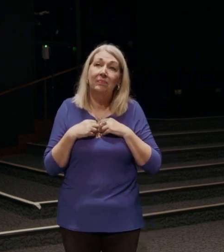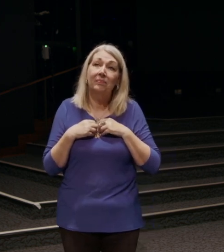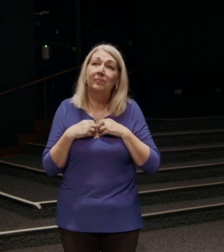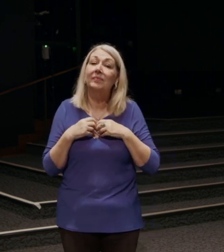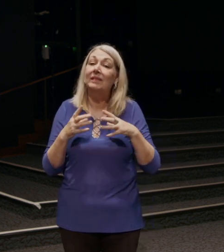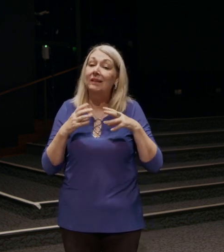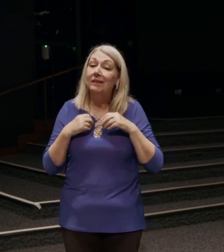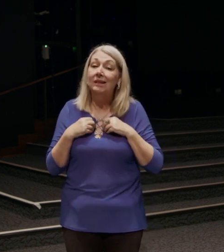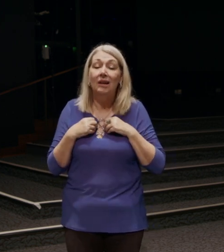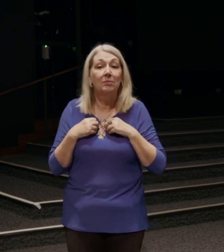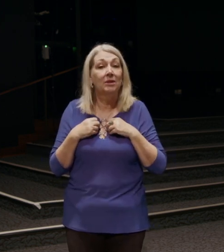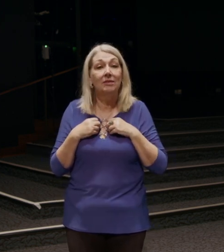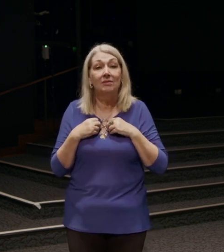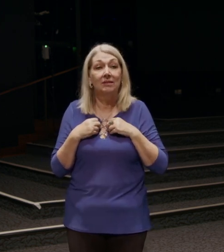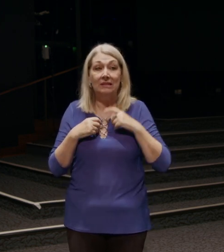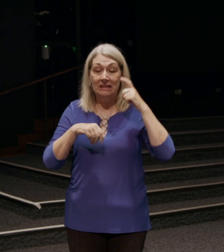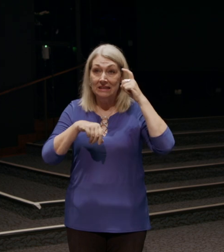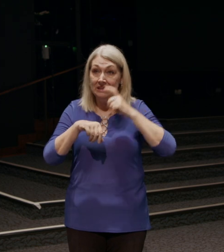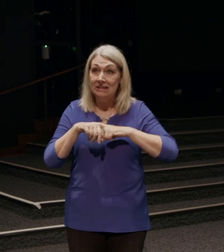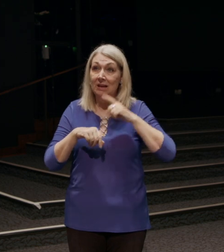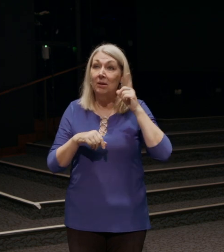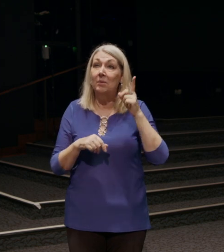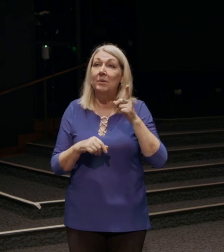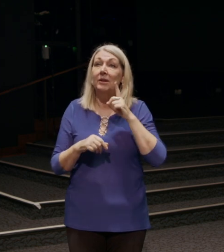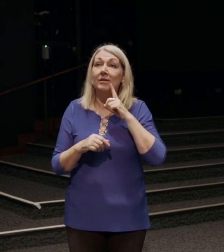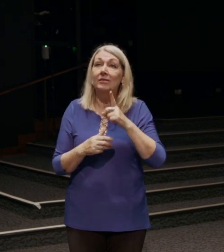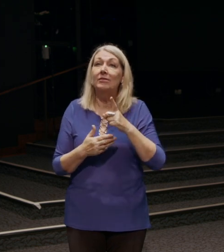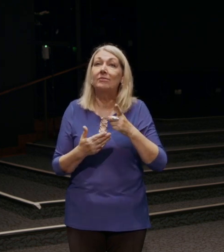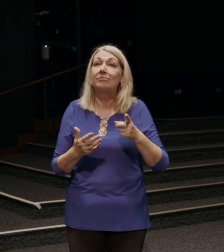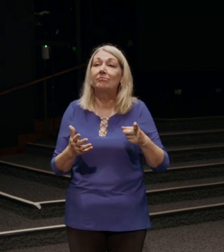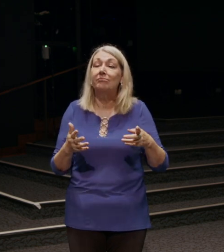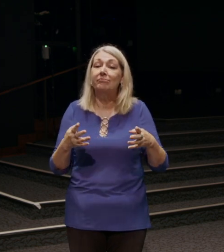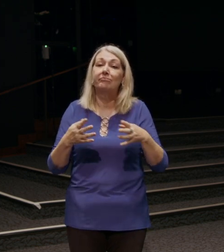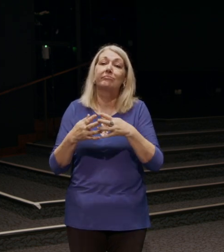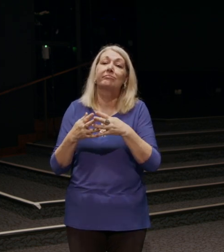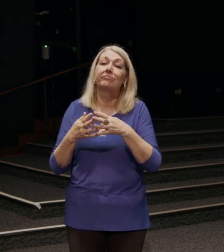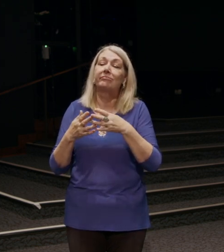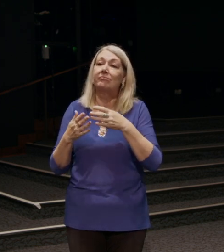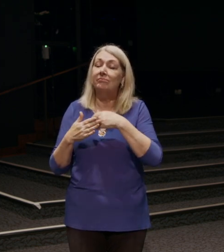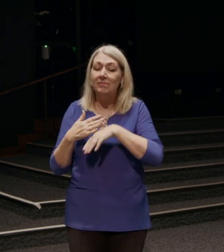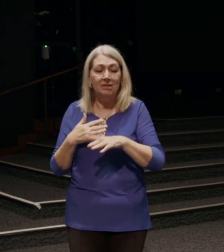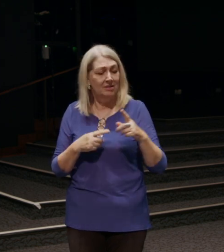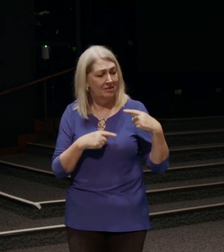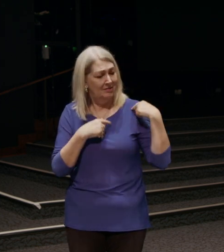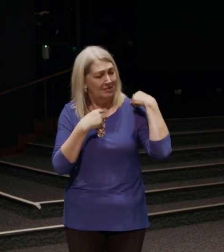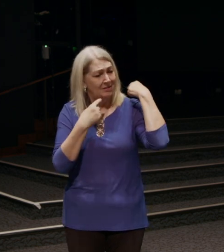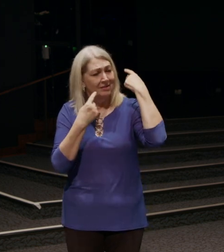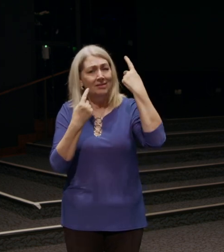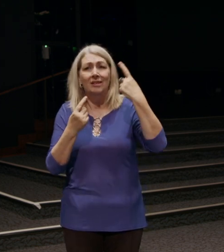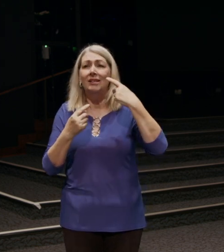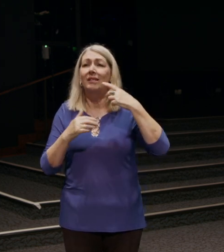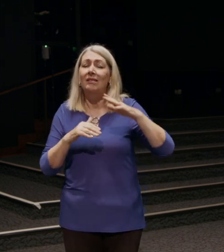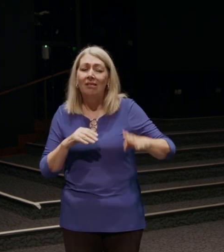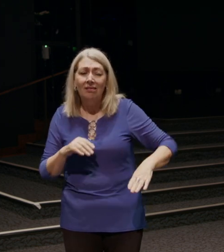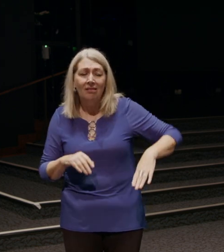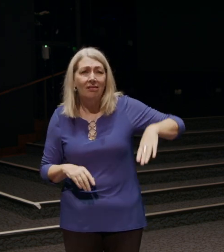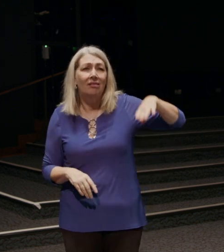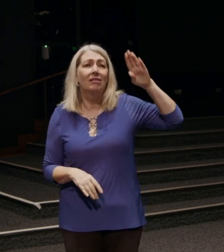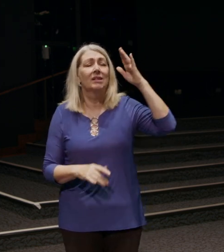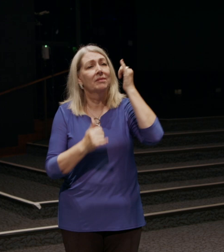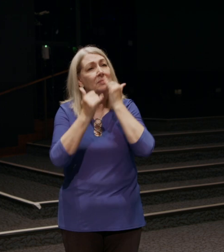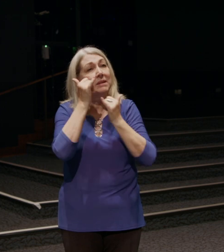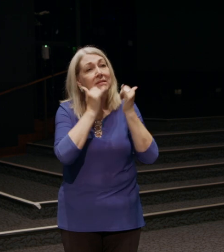That from the moment you were conceived, every mistake that you would make had already been accounted for, and it